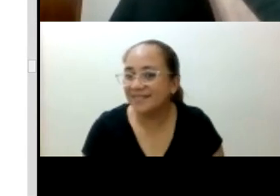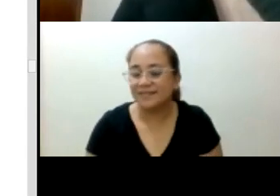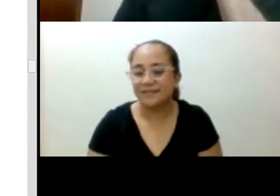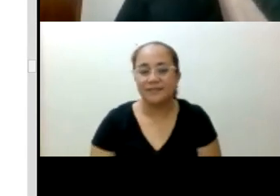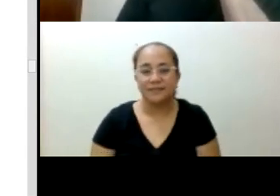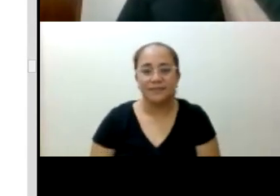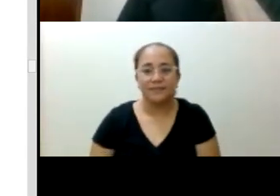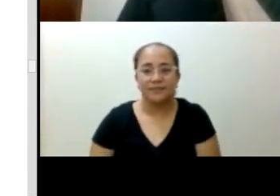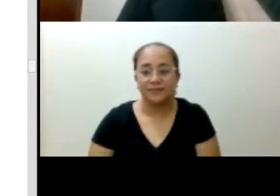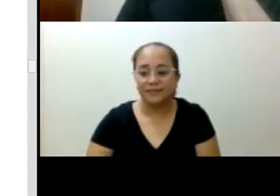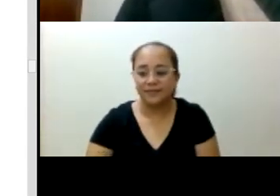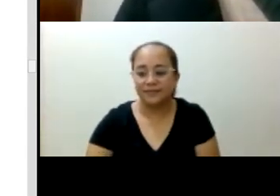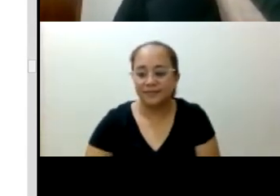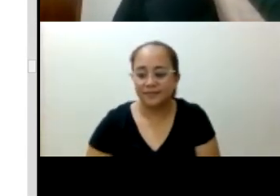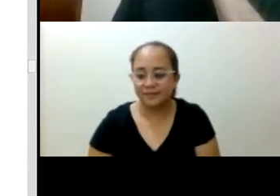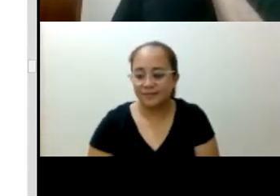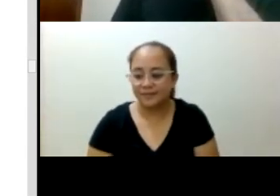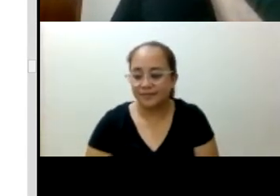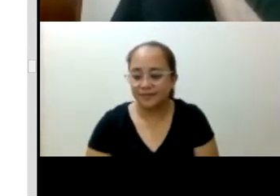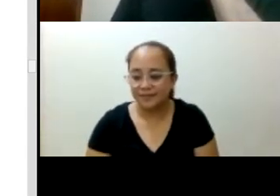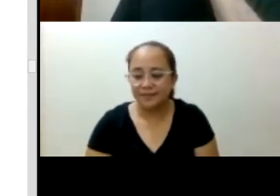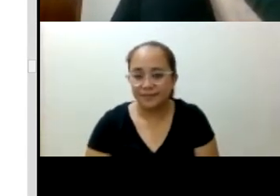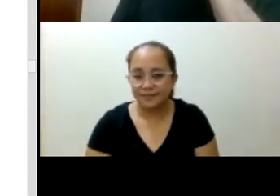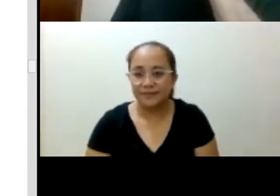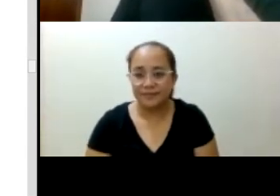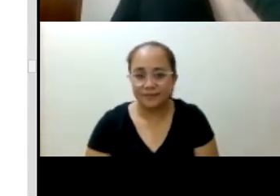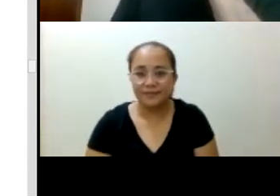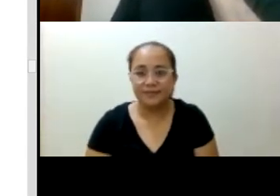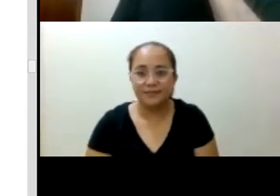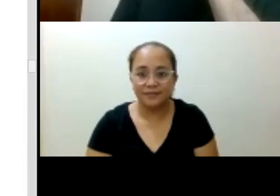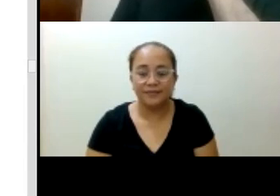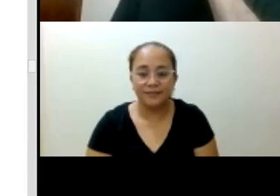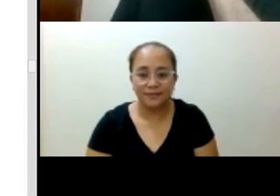Nat said, I'm confused. That's why I answered B. But everybody else is saying A.